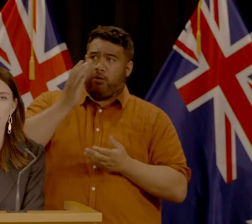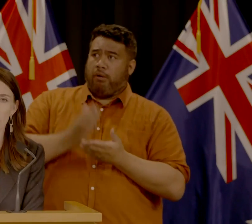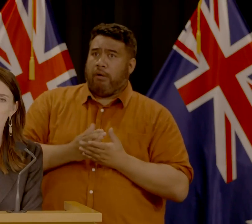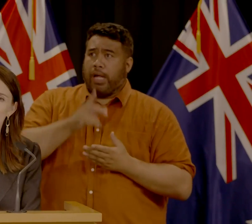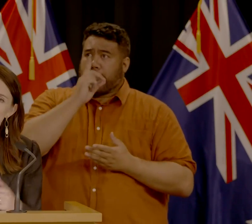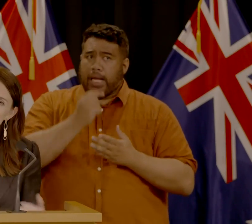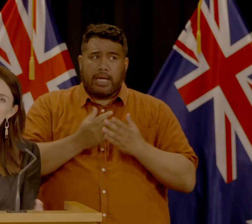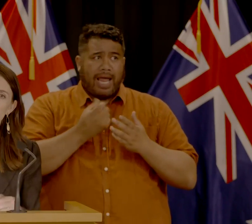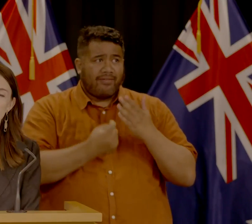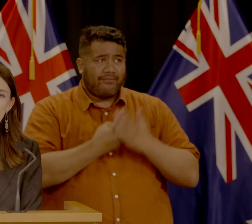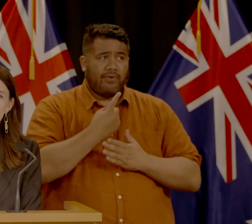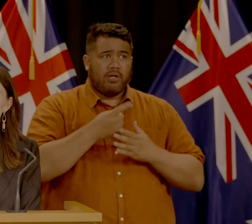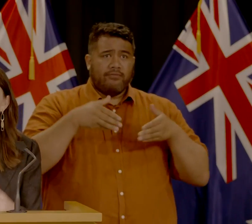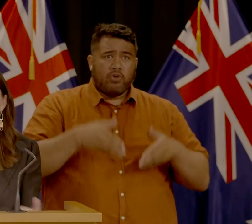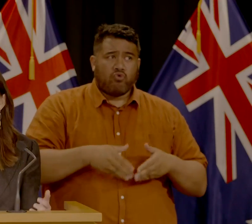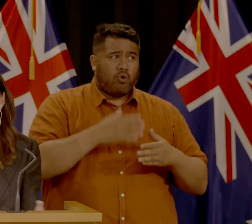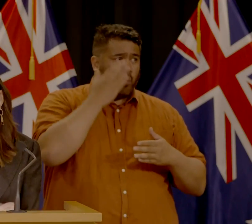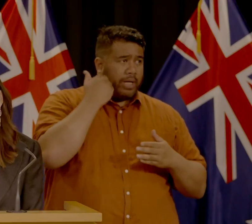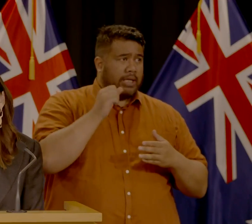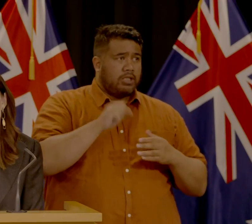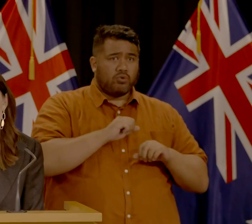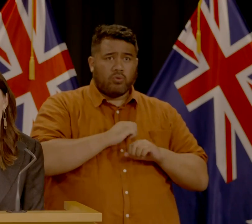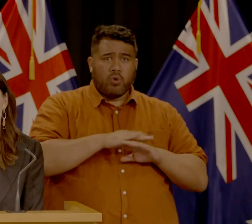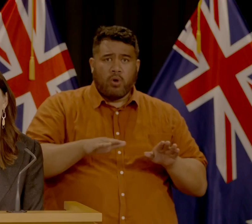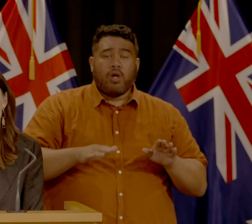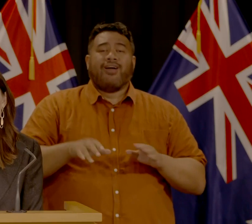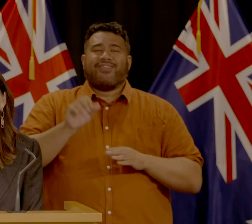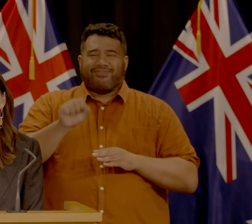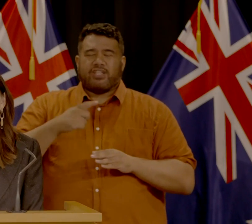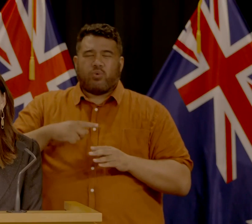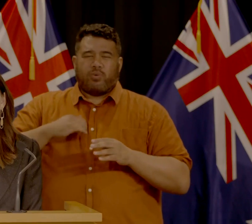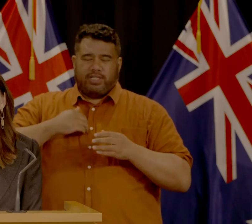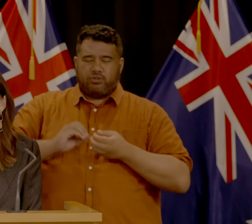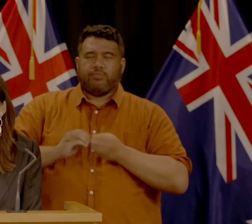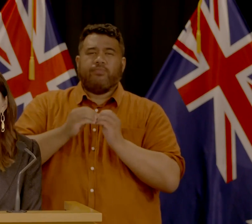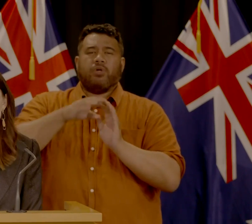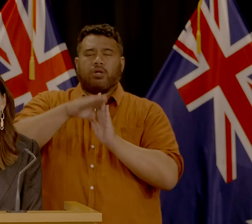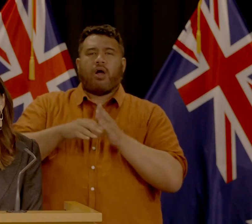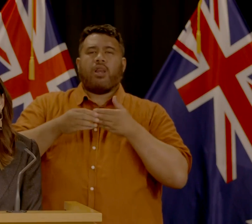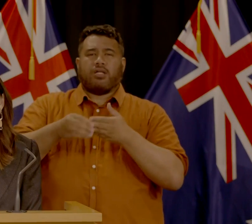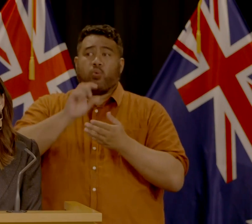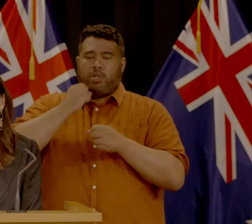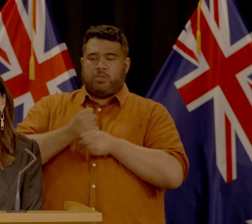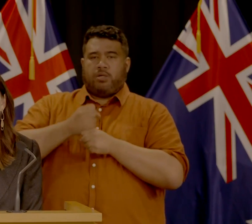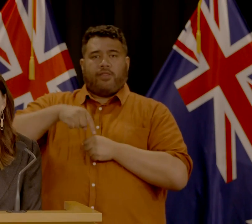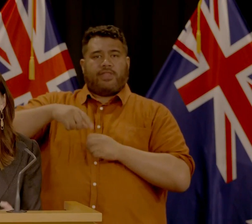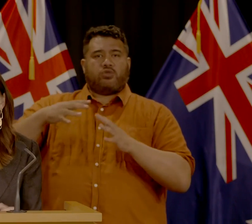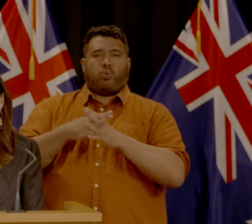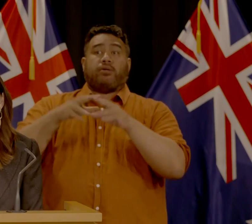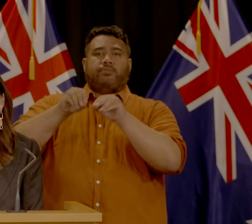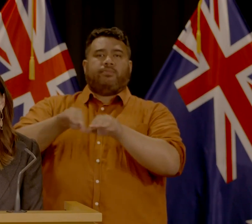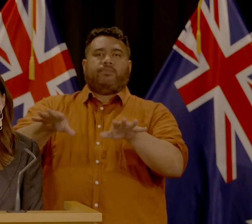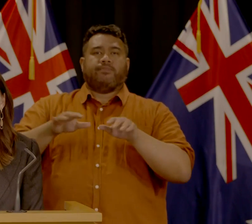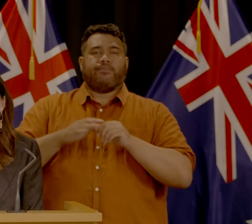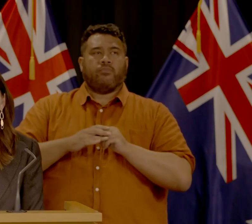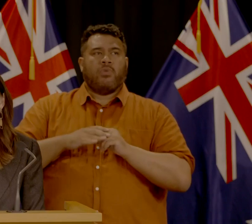what we'll be working on, that really prescriptive guidance and guidelines that people can use, and we'll be producing that later in the week. I expect that